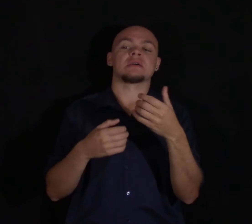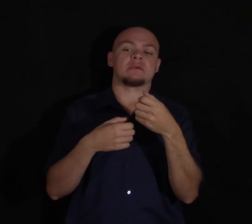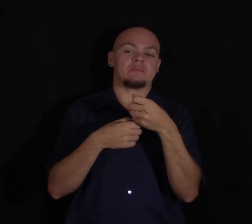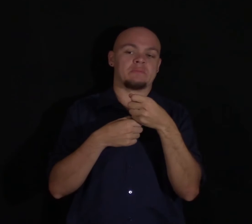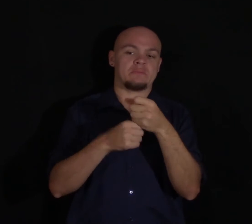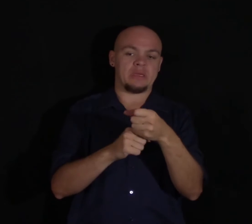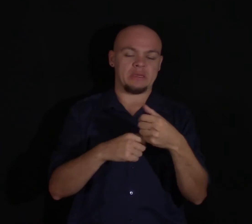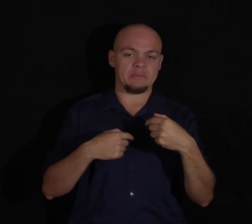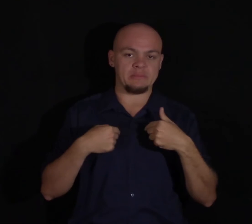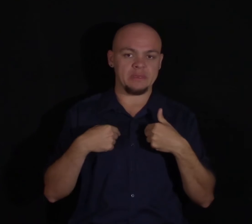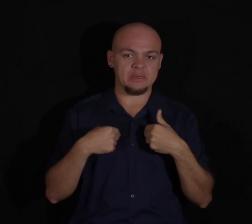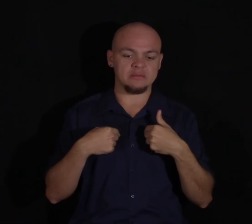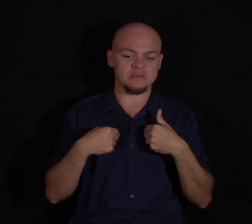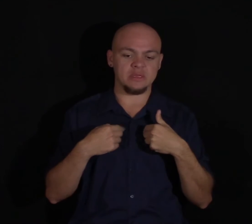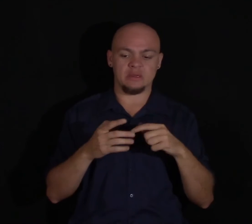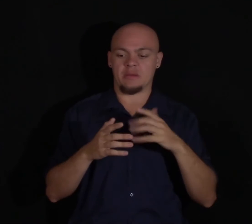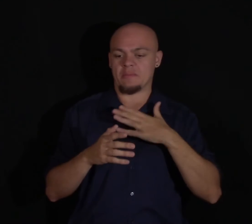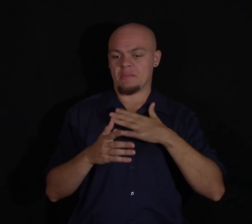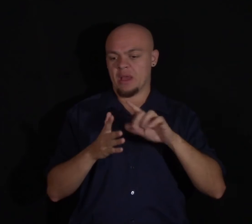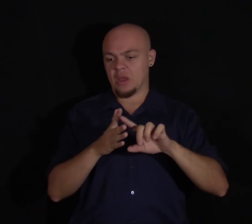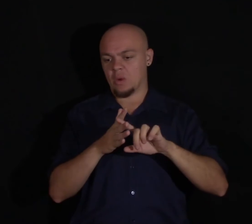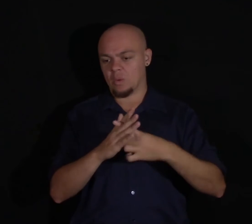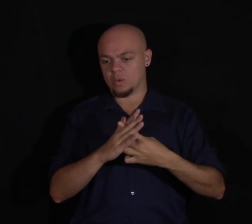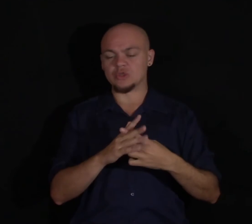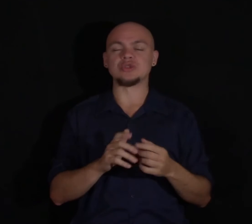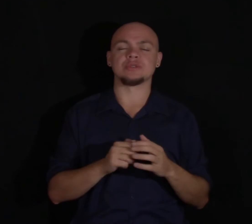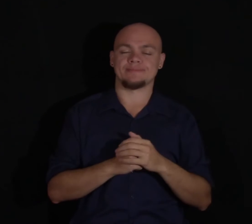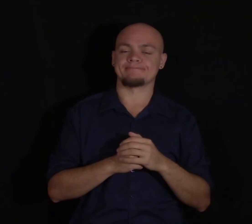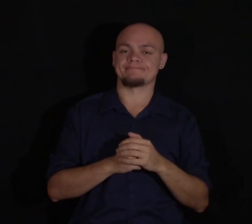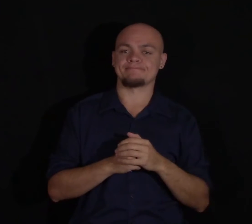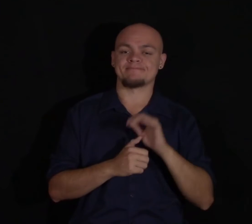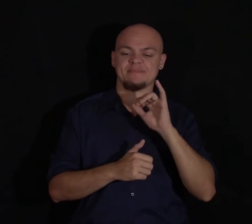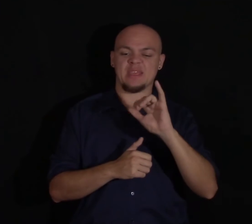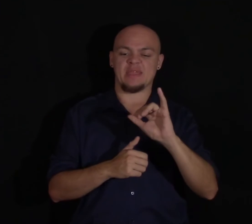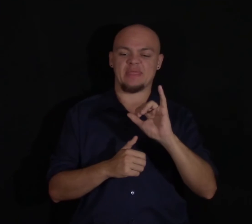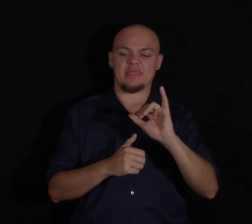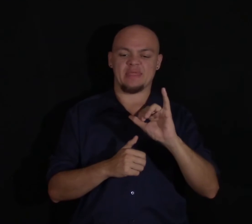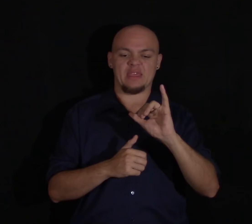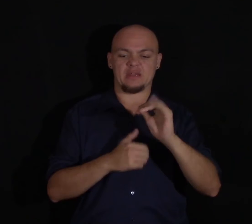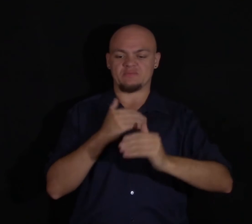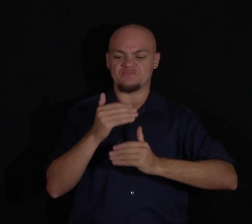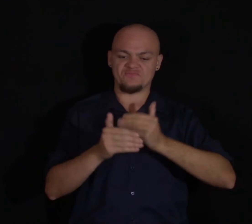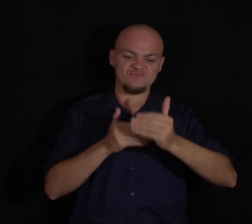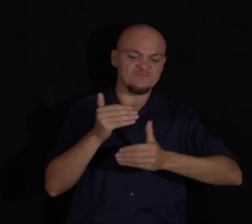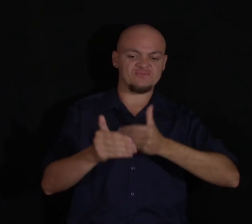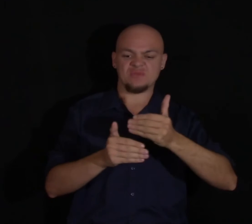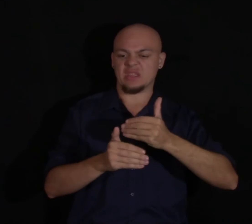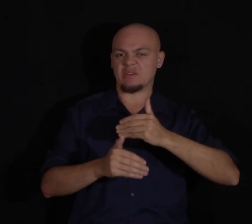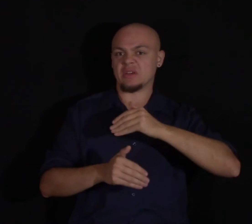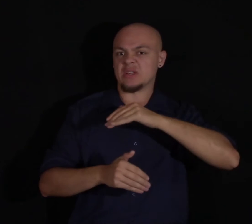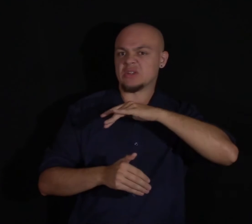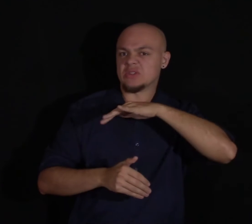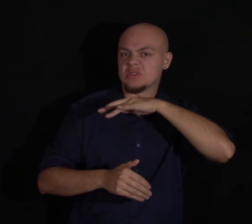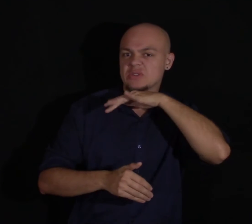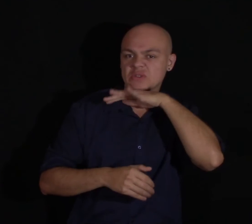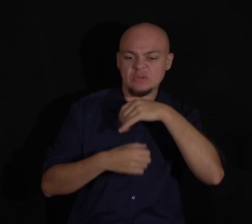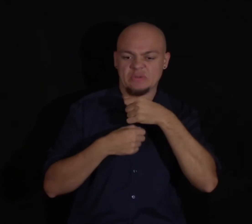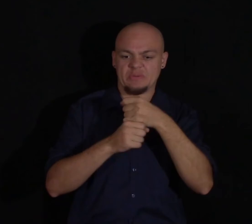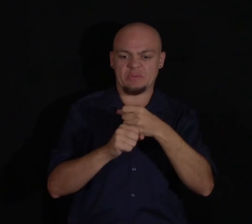origin. The whole detail of that series of disgusting circumstances which produced it is set